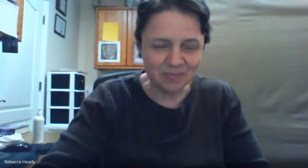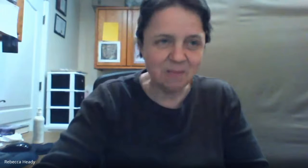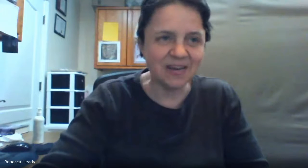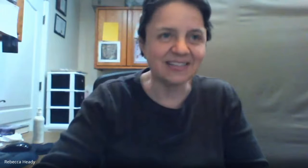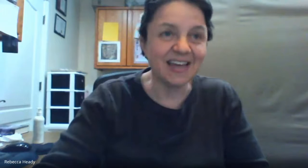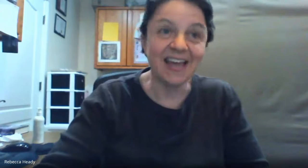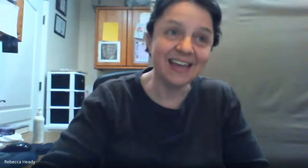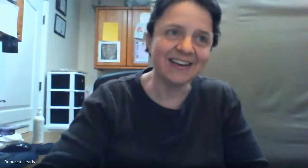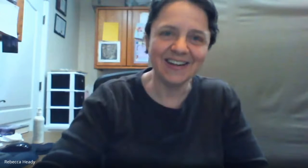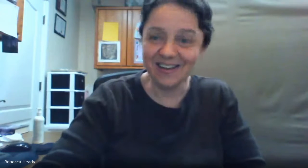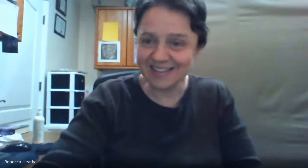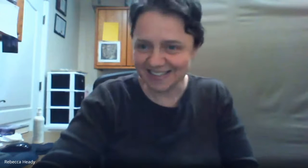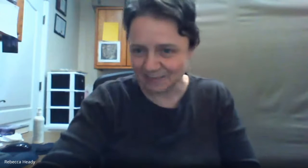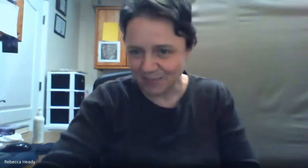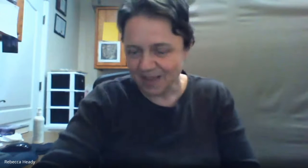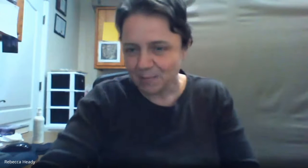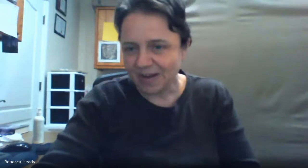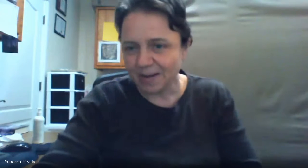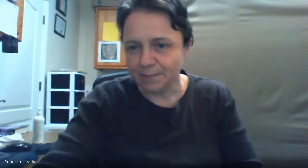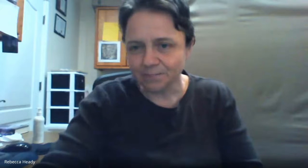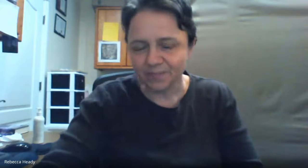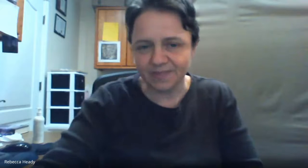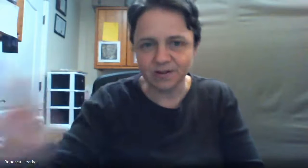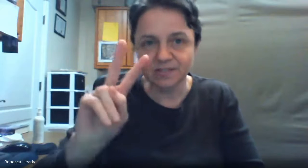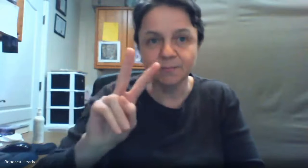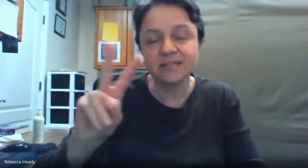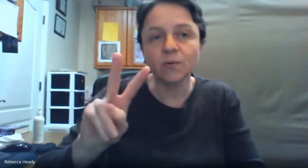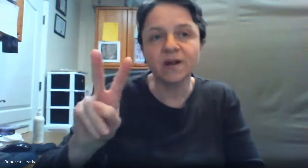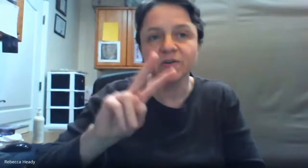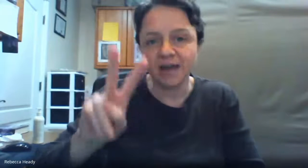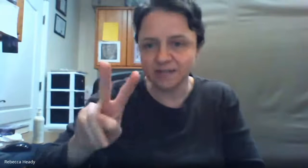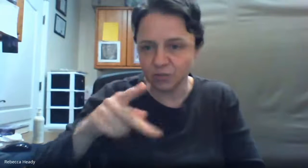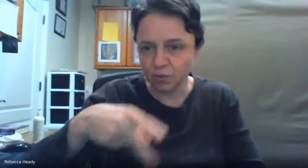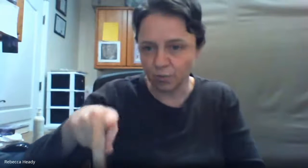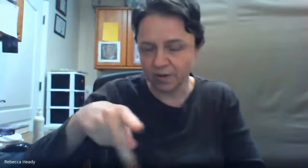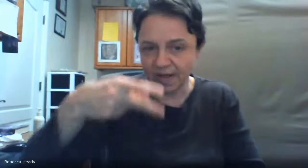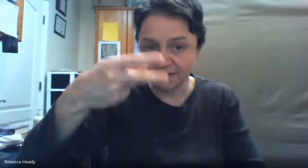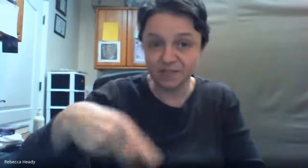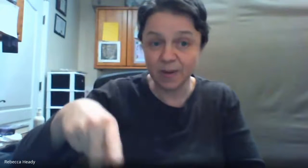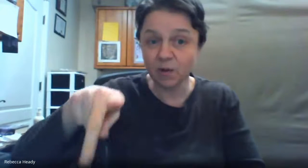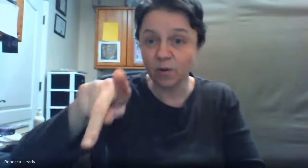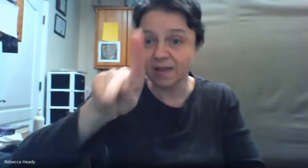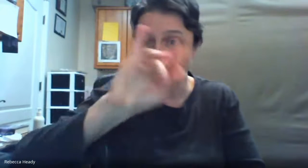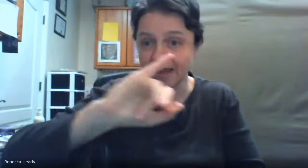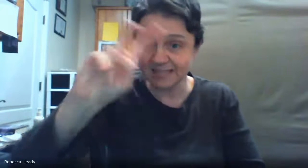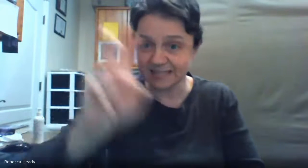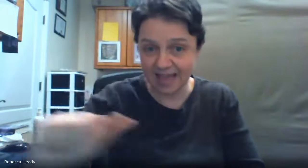pop in and say, hey, you know, I know this sign. But there's pizza where you kind of spell it quickly,